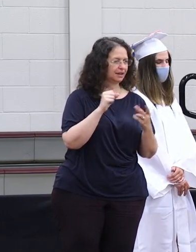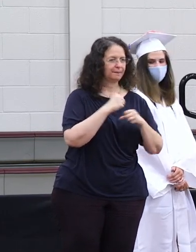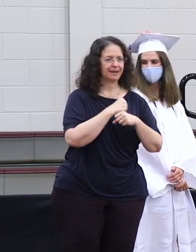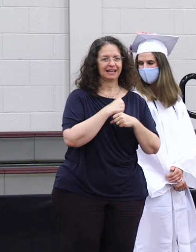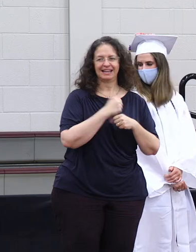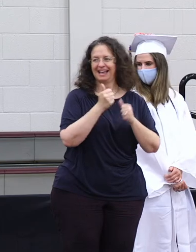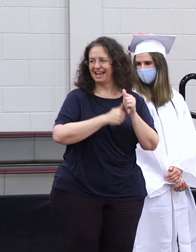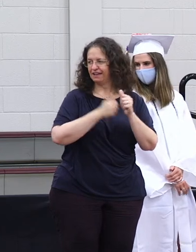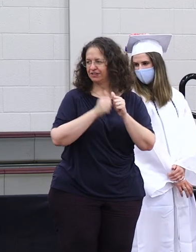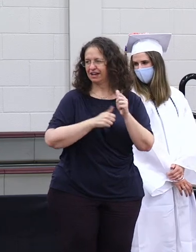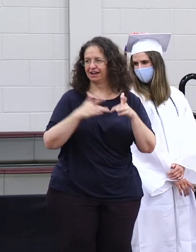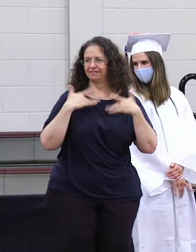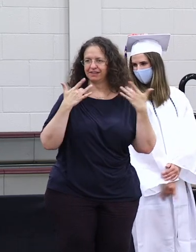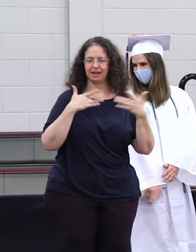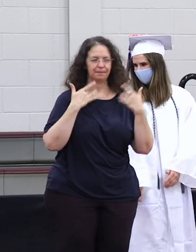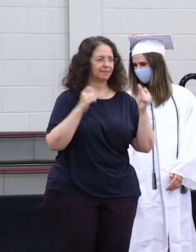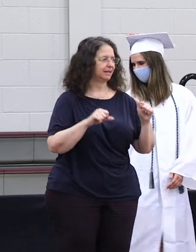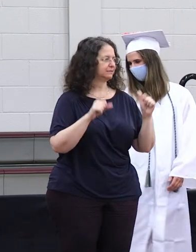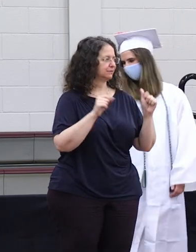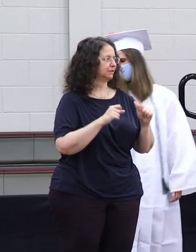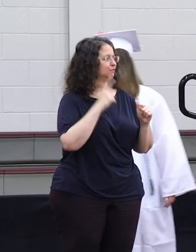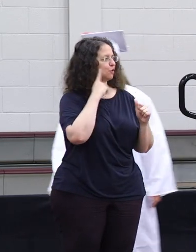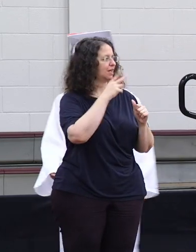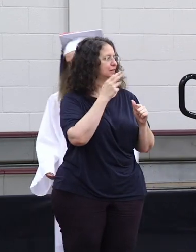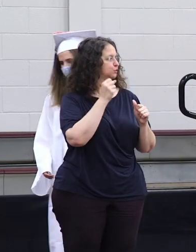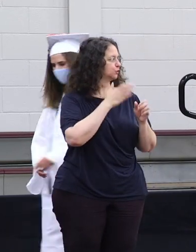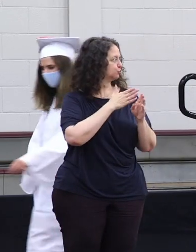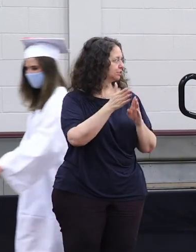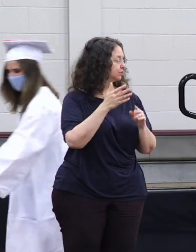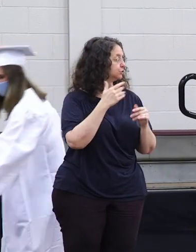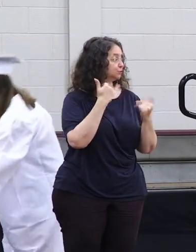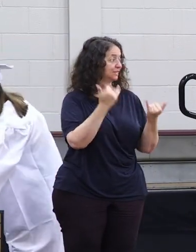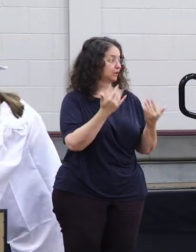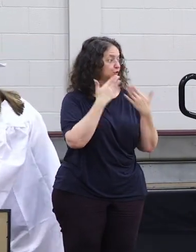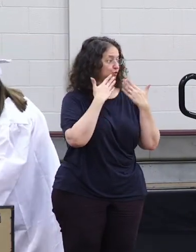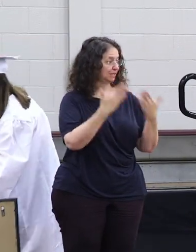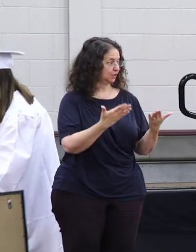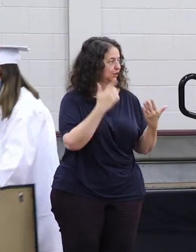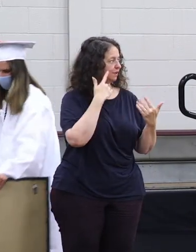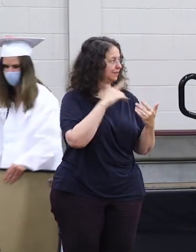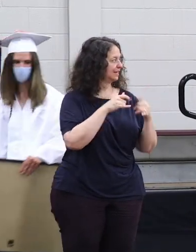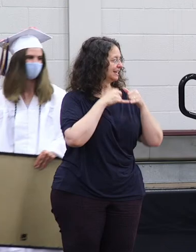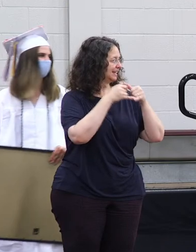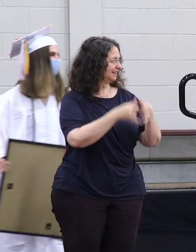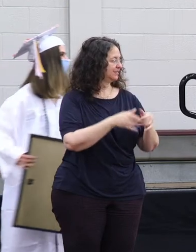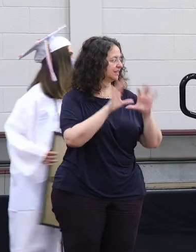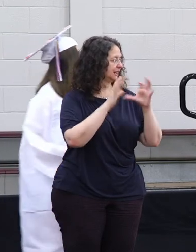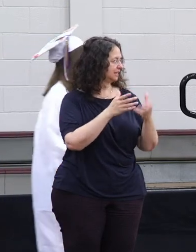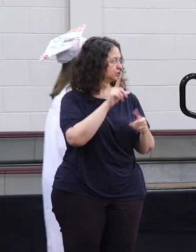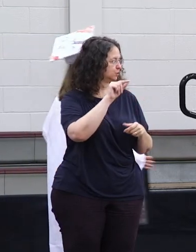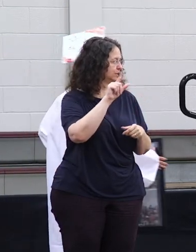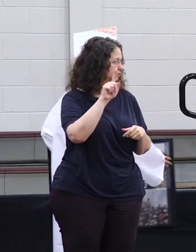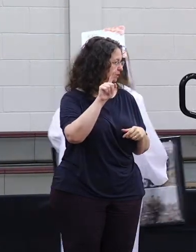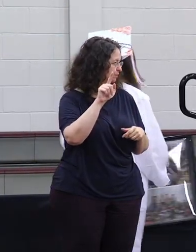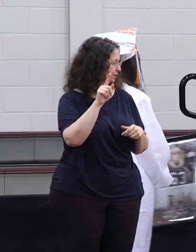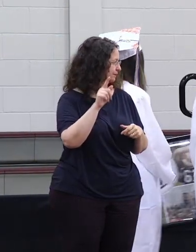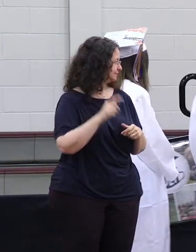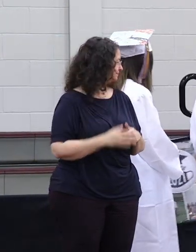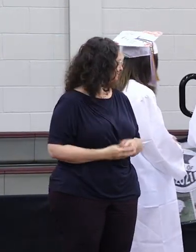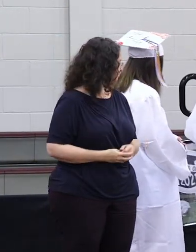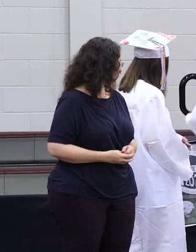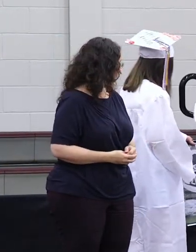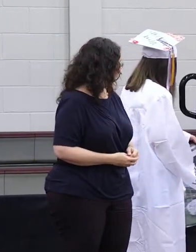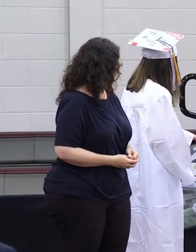for our high school career. To show our gratitude, we would like to now present our gift from the class of 2021.